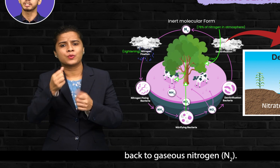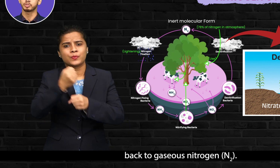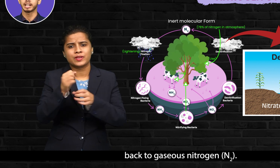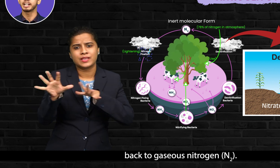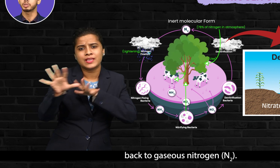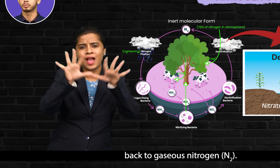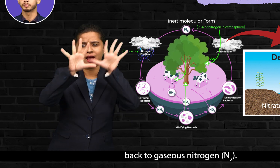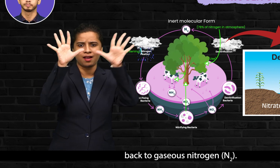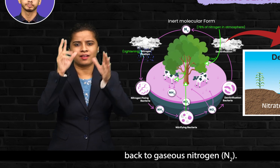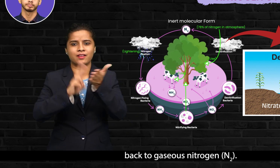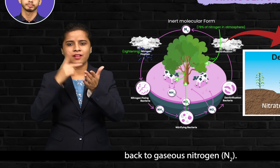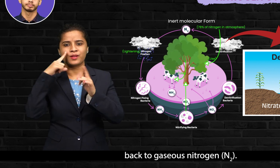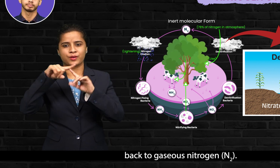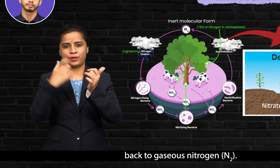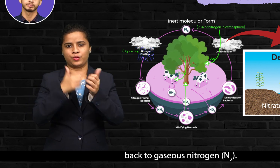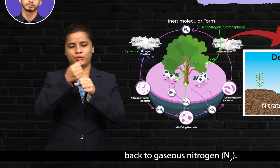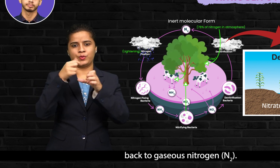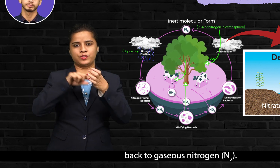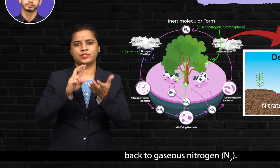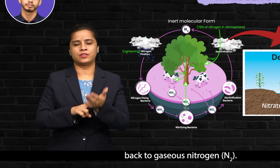gaseous nitrogen N2.